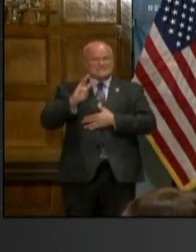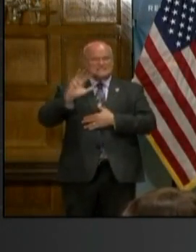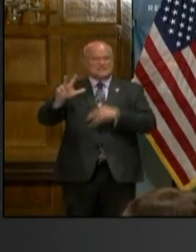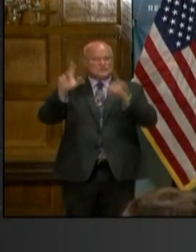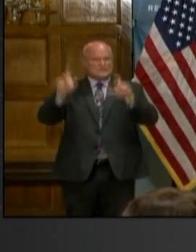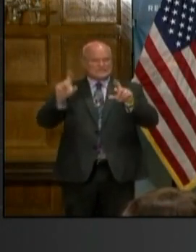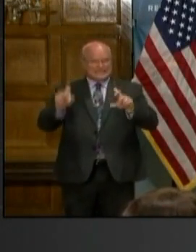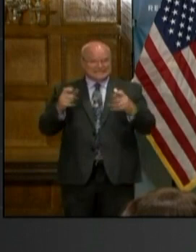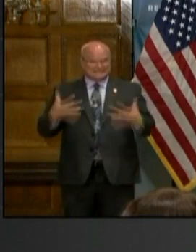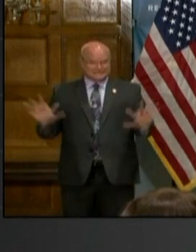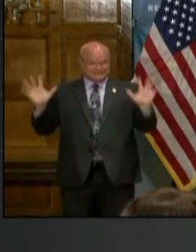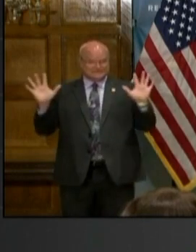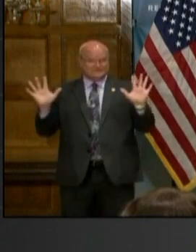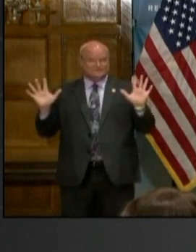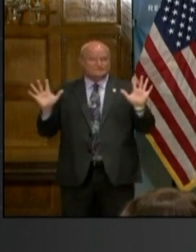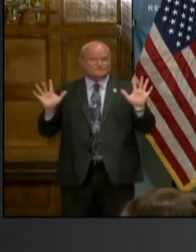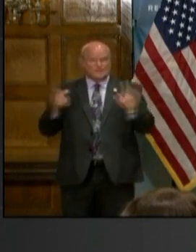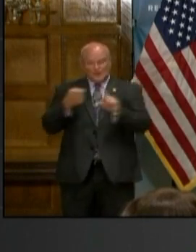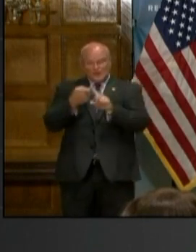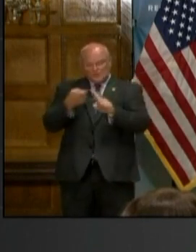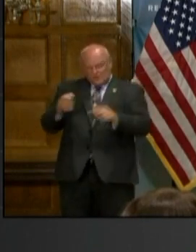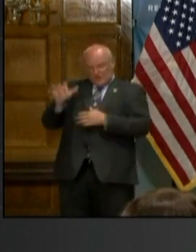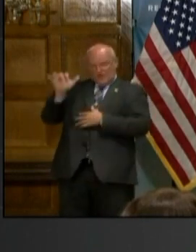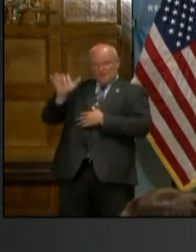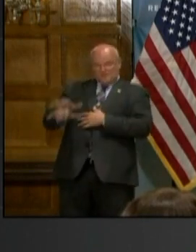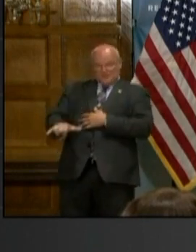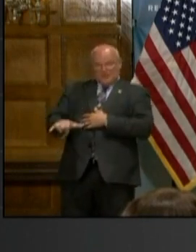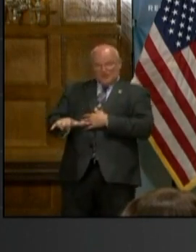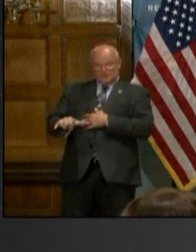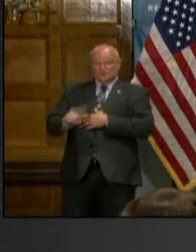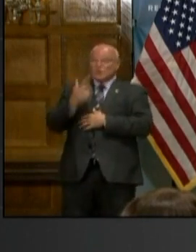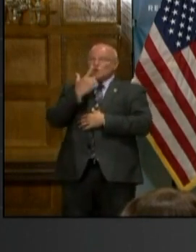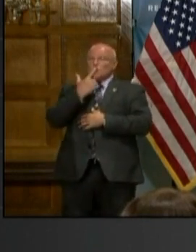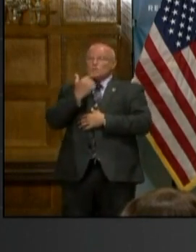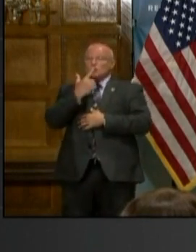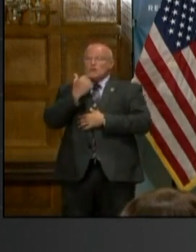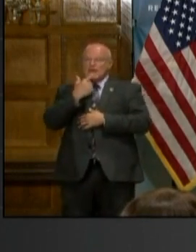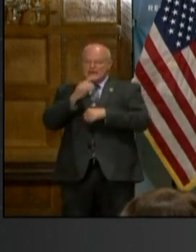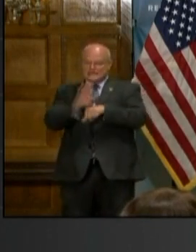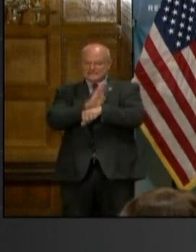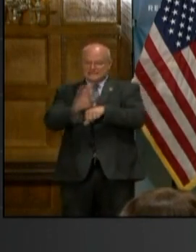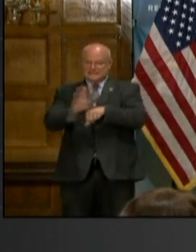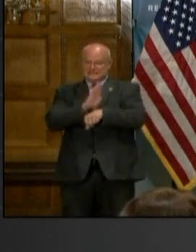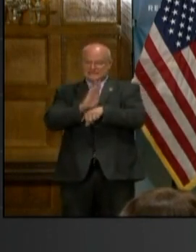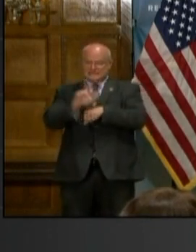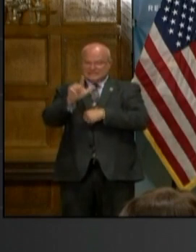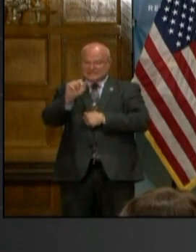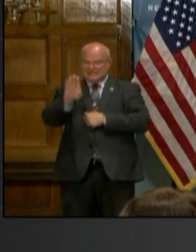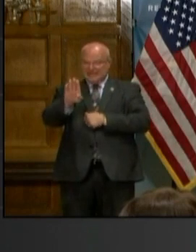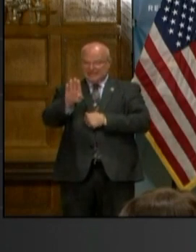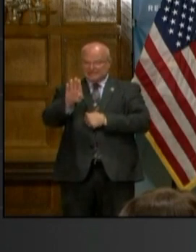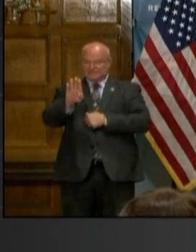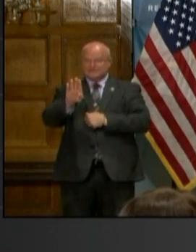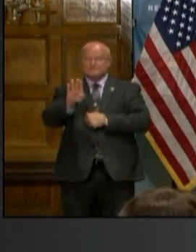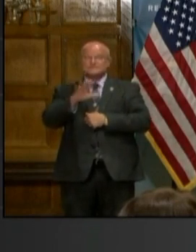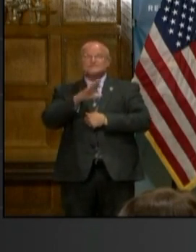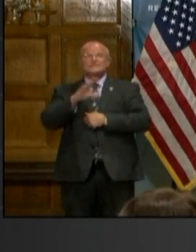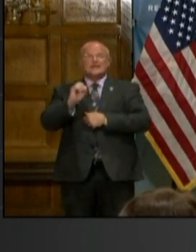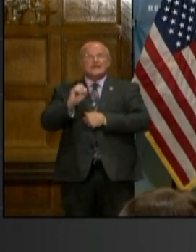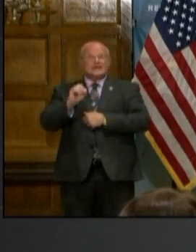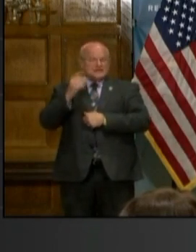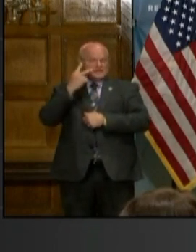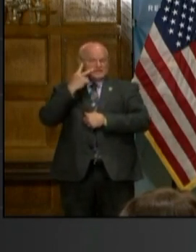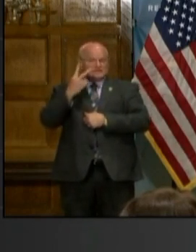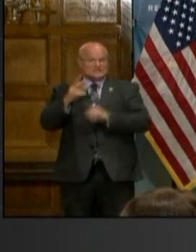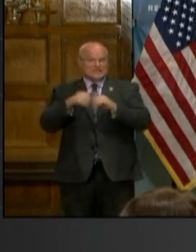6,563 tests. Now, of those, of course, red is the commercial labs, and you